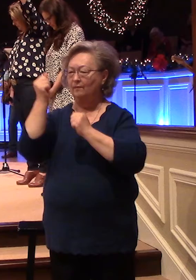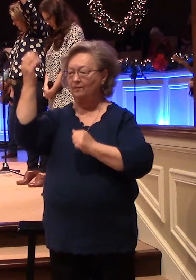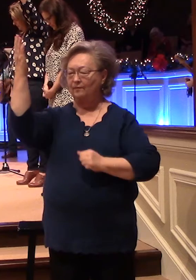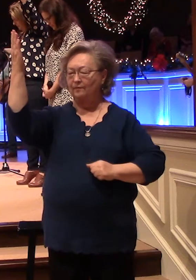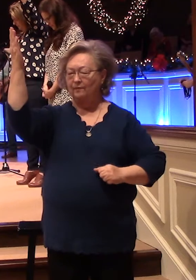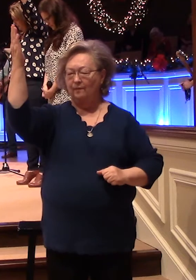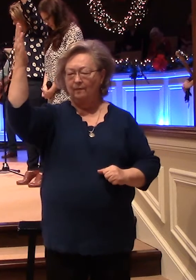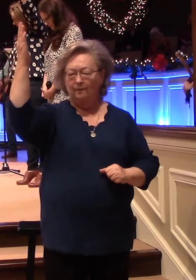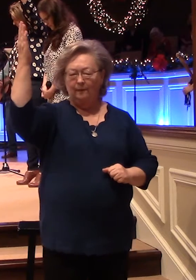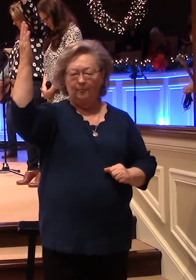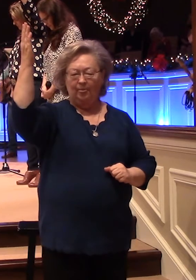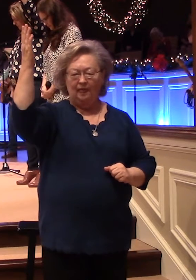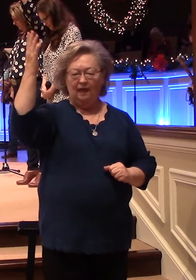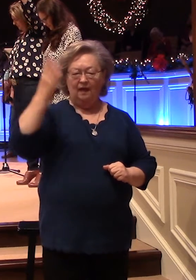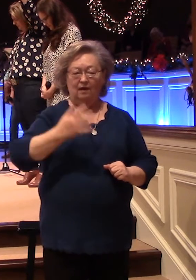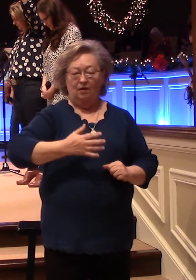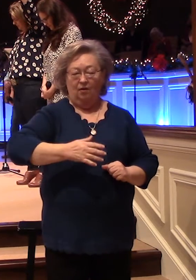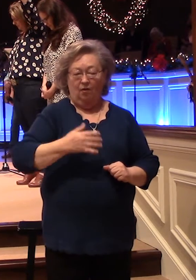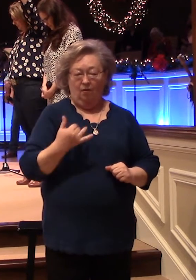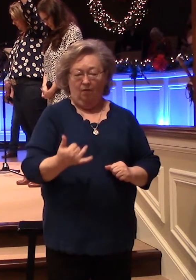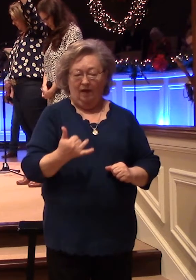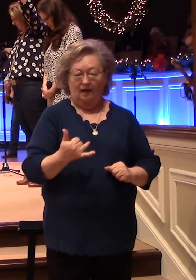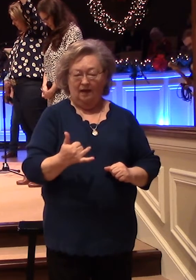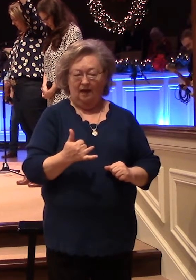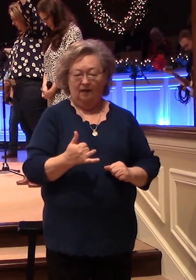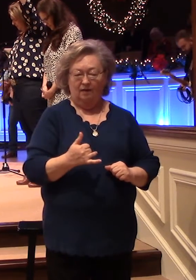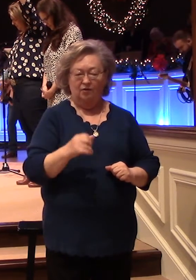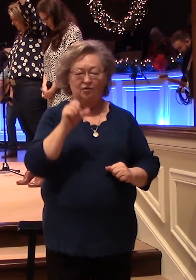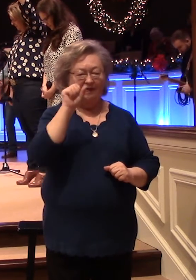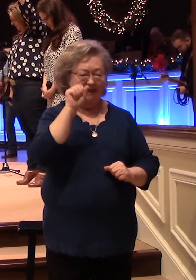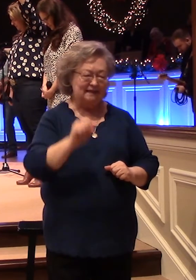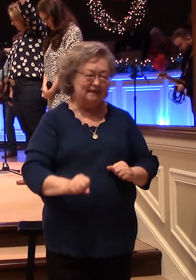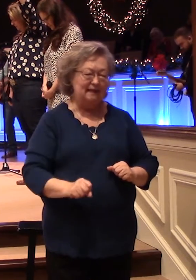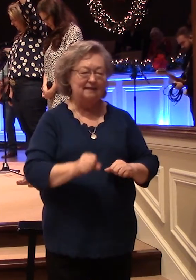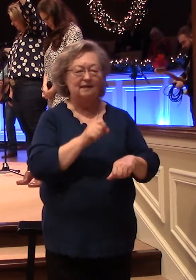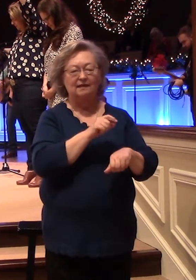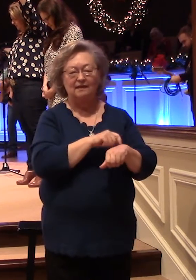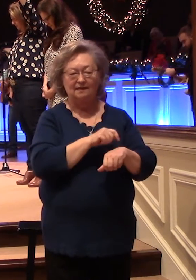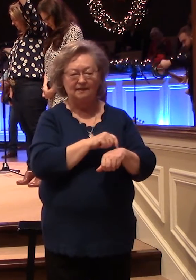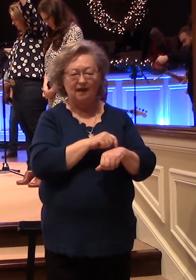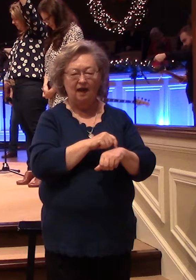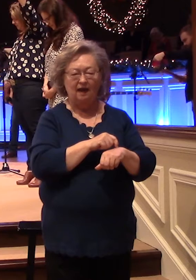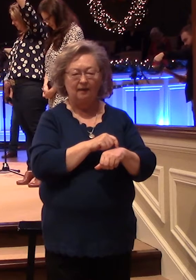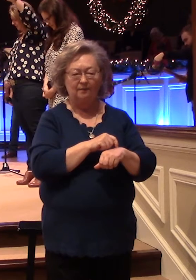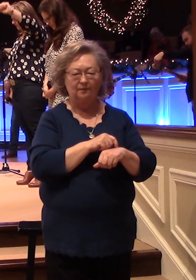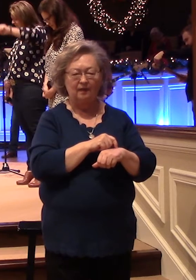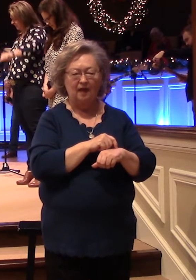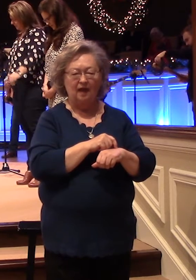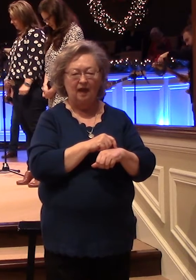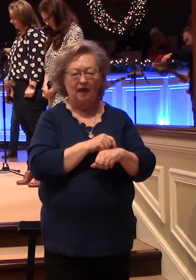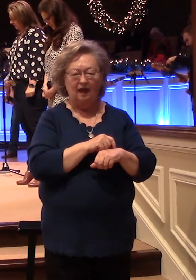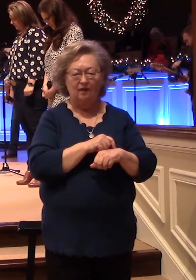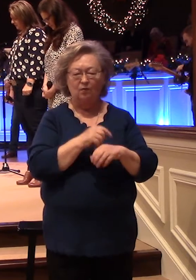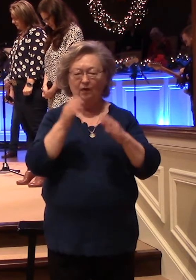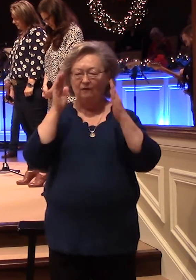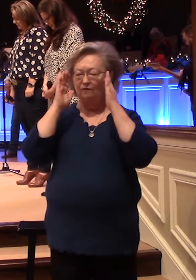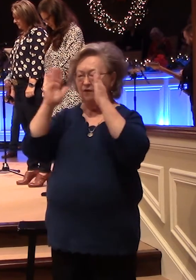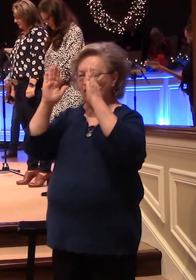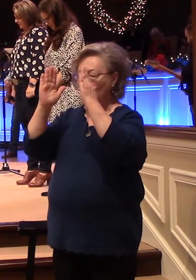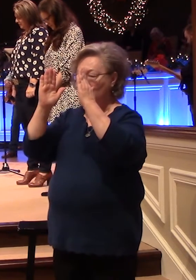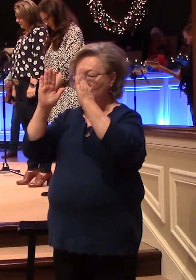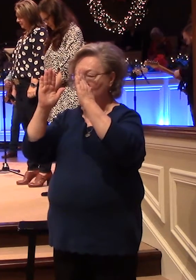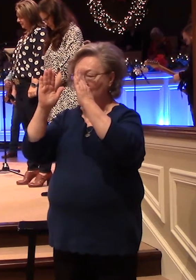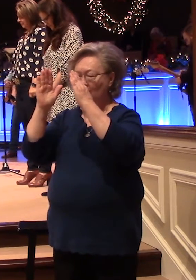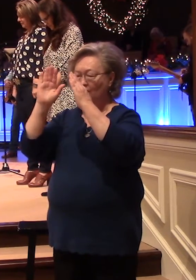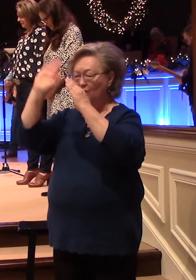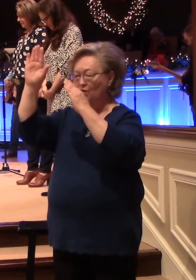In this season, oh God, as we focus our attention especially on the gift of Christ to us, coming from the